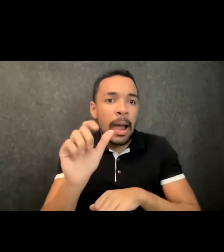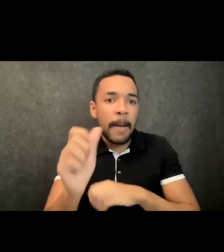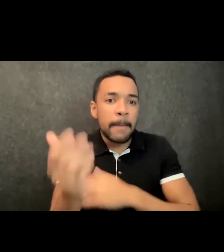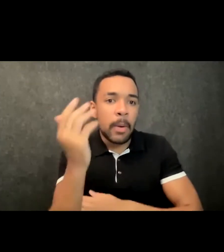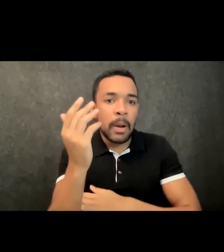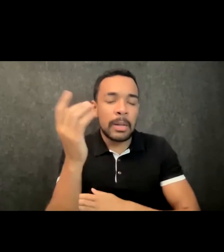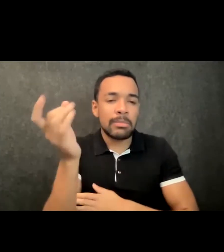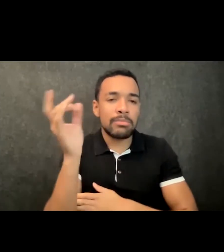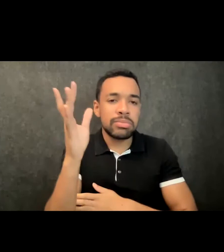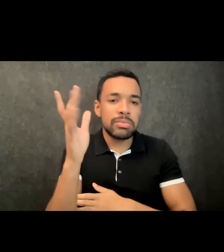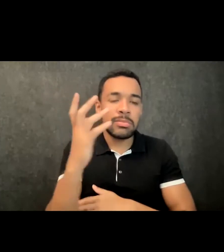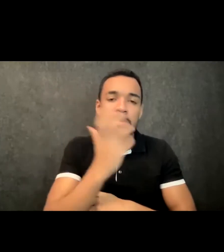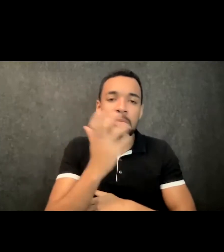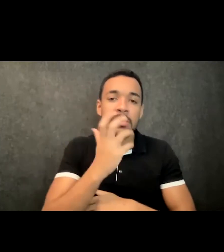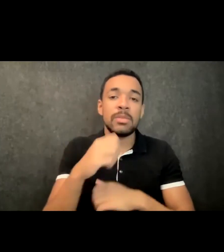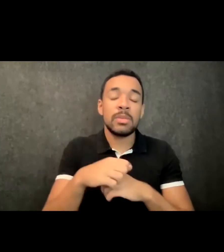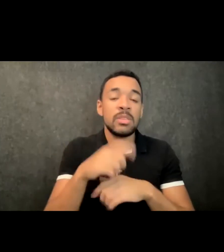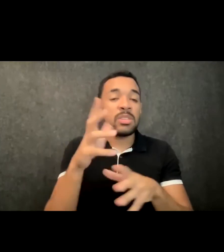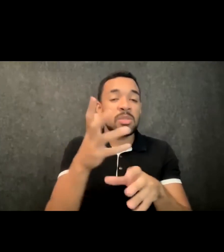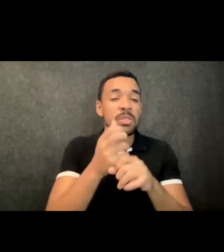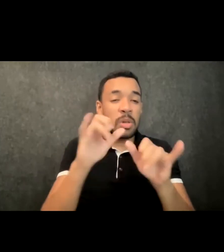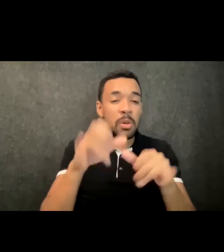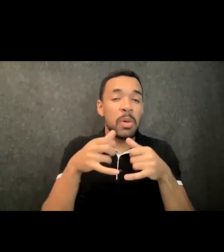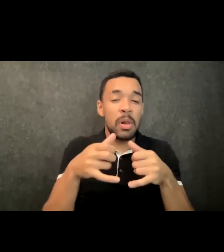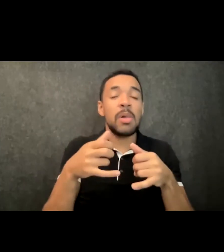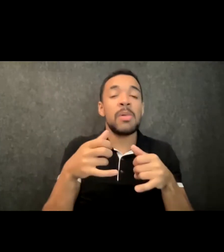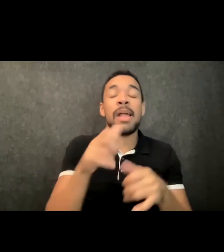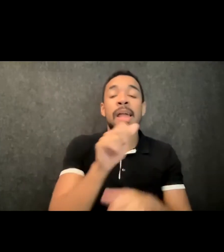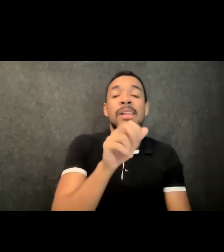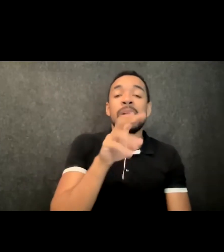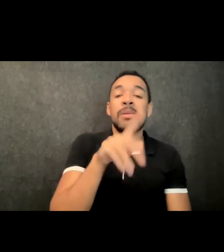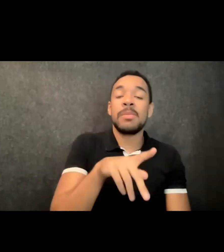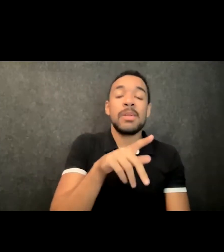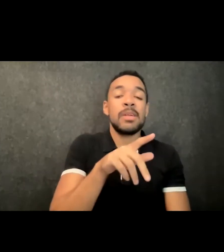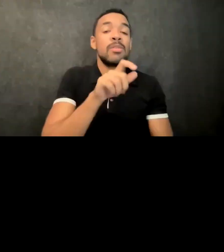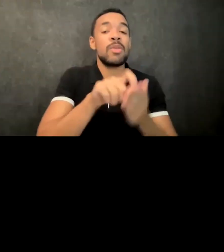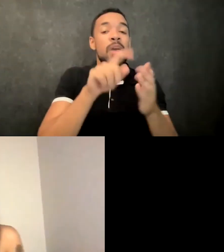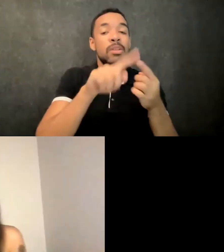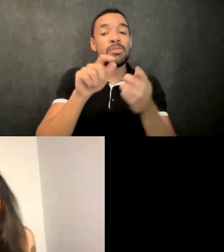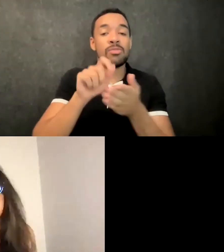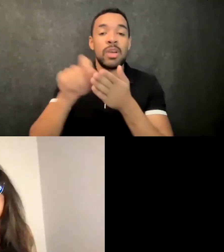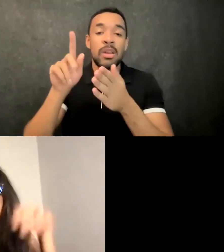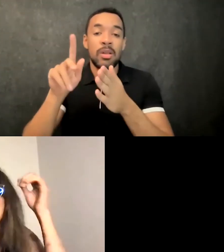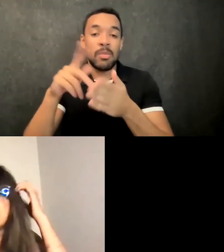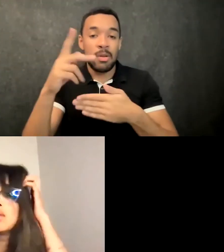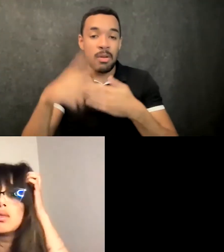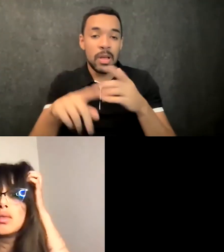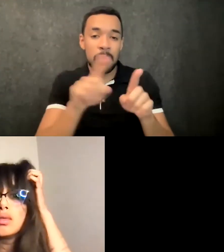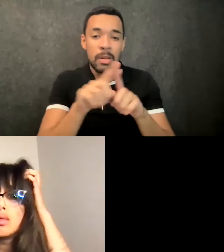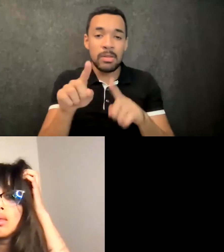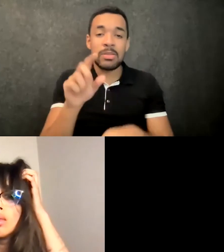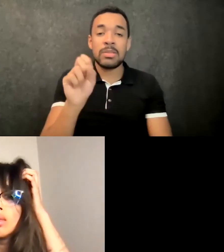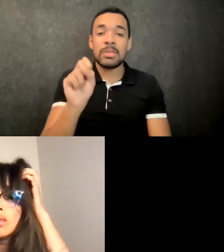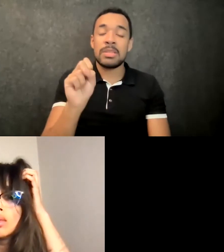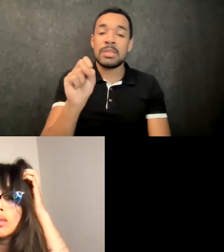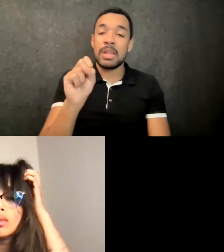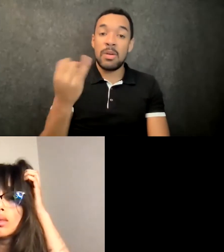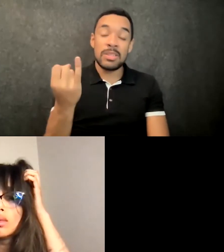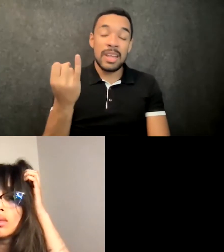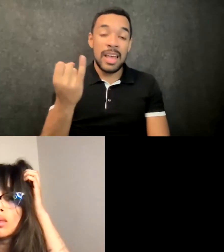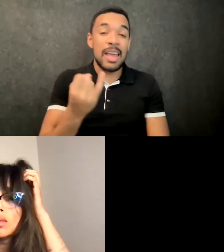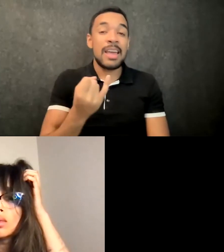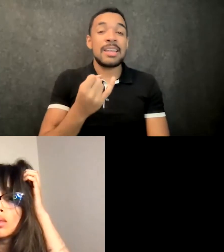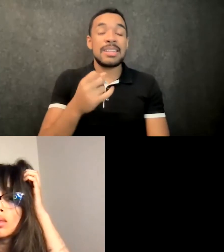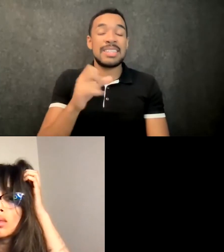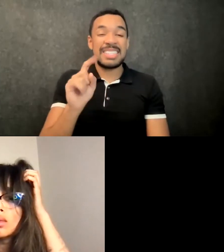SF Writers Grotto, AWP's Writer to Writer program, and San Jose State University's Steinbeck program.